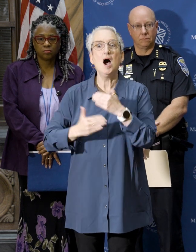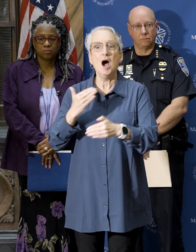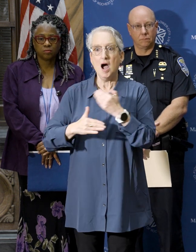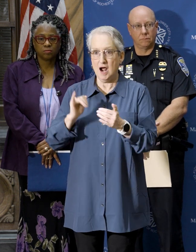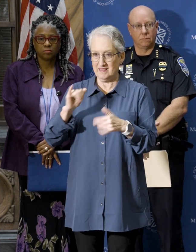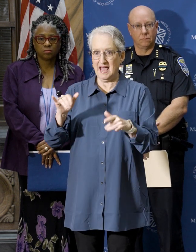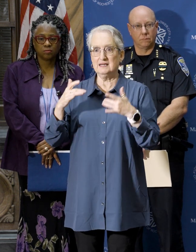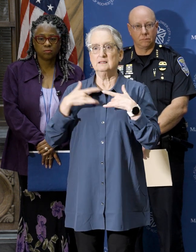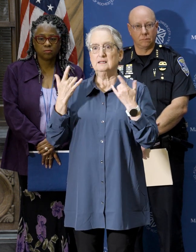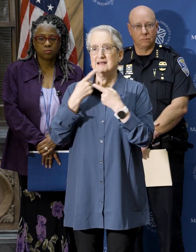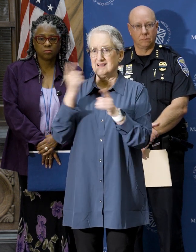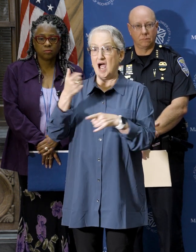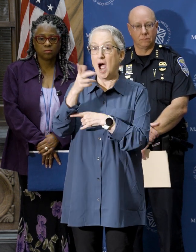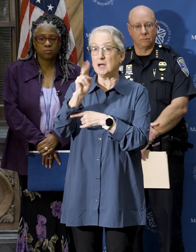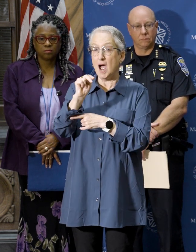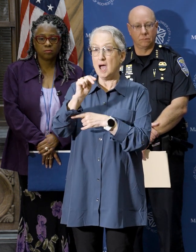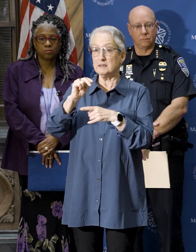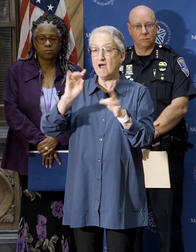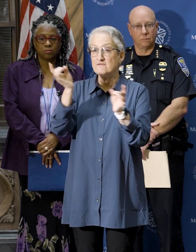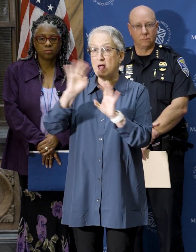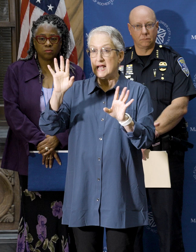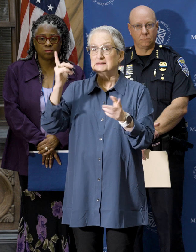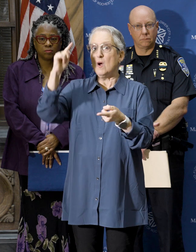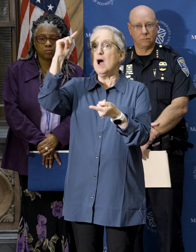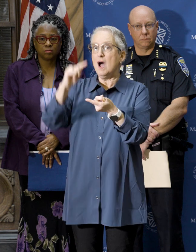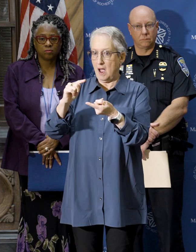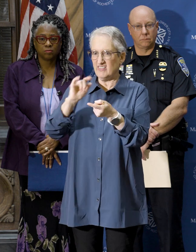to pre-pandemic levels.